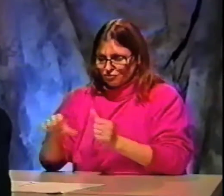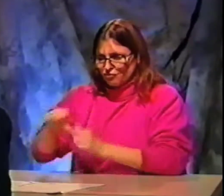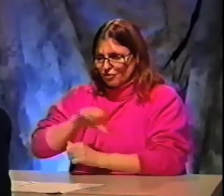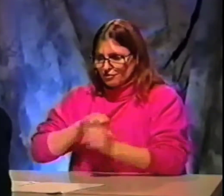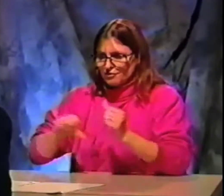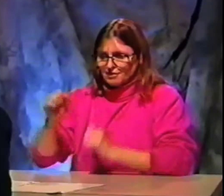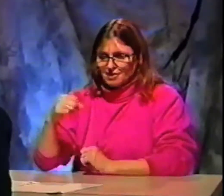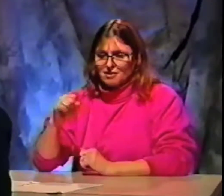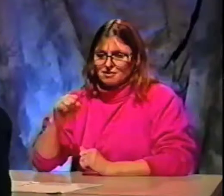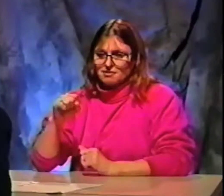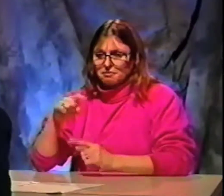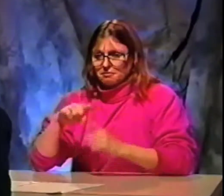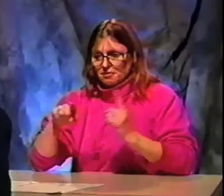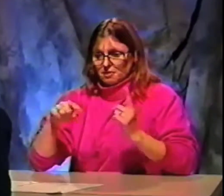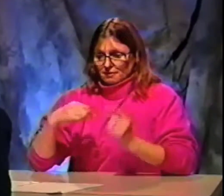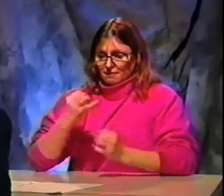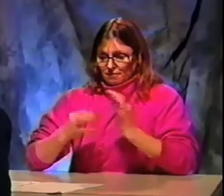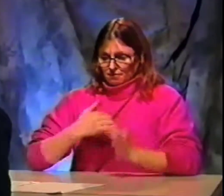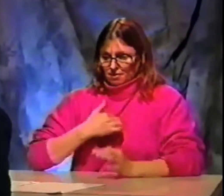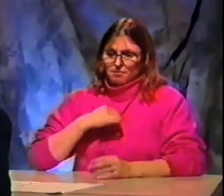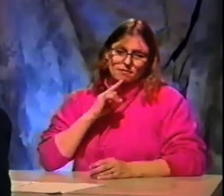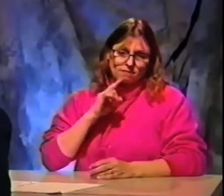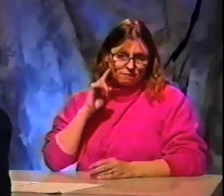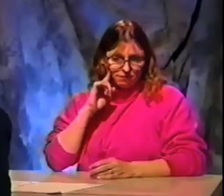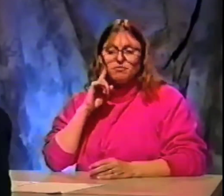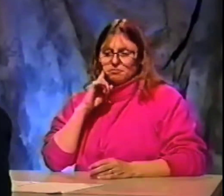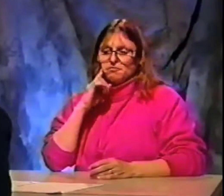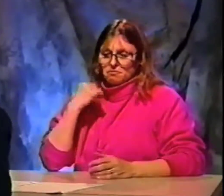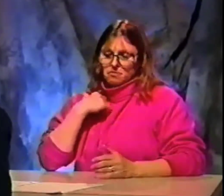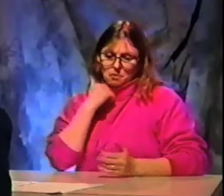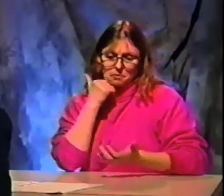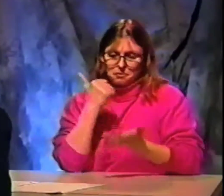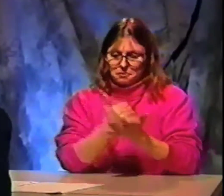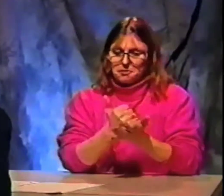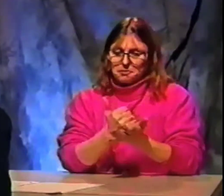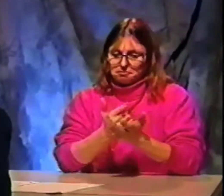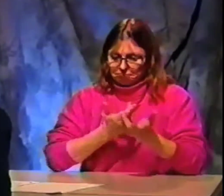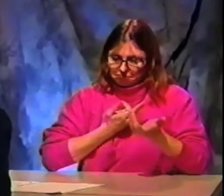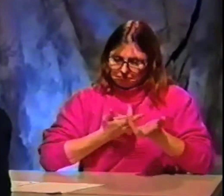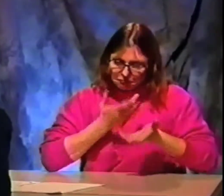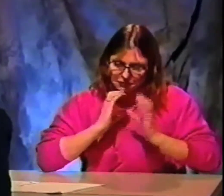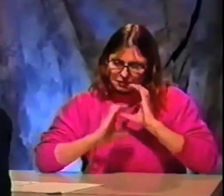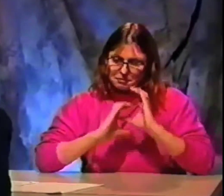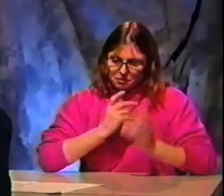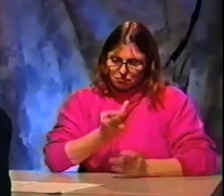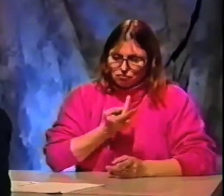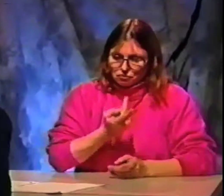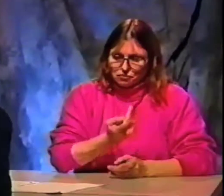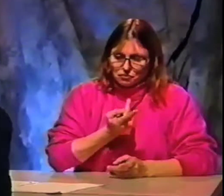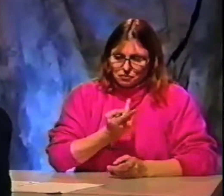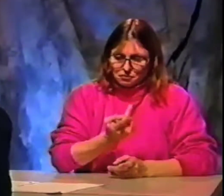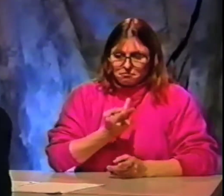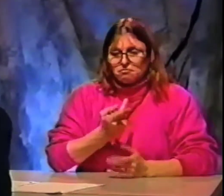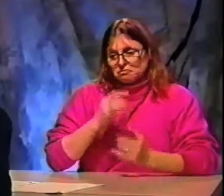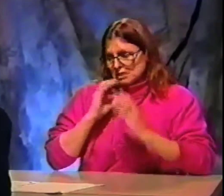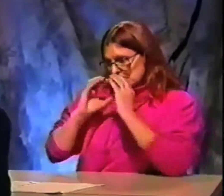it's hard to socialize. I do get that, especially growing up deaf. But I did have people to